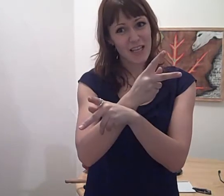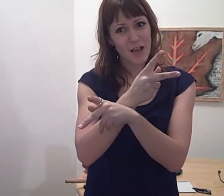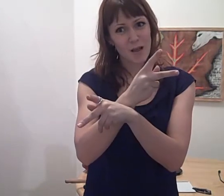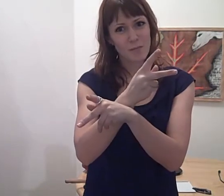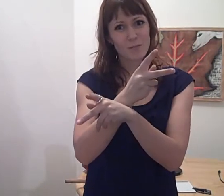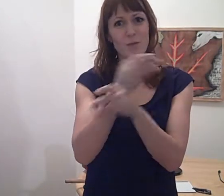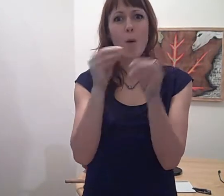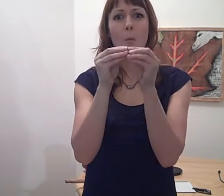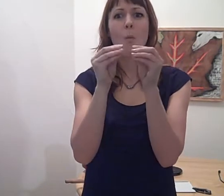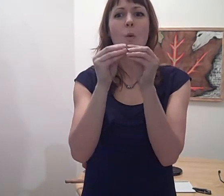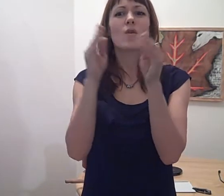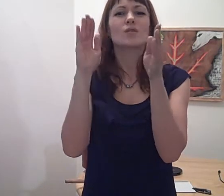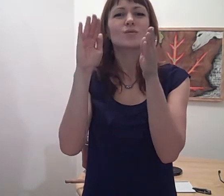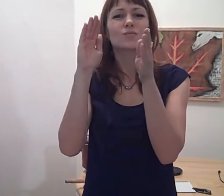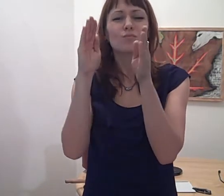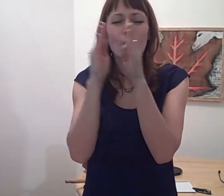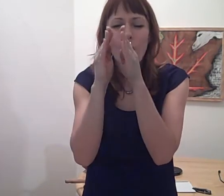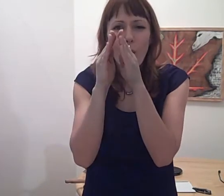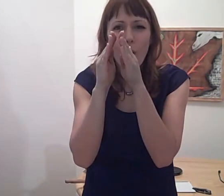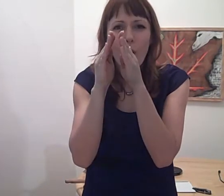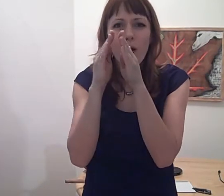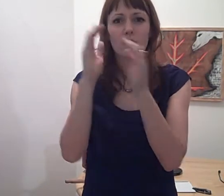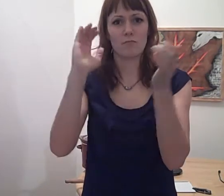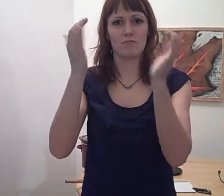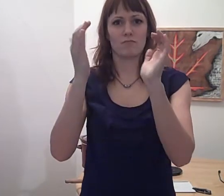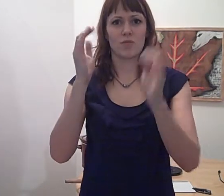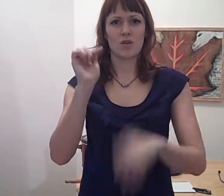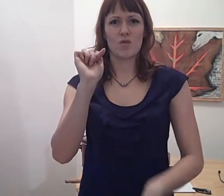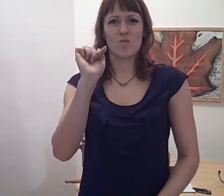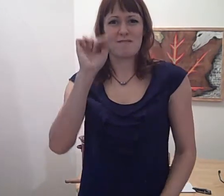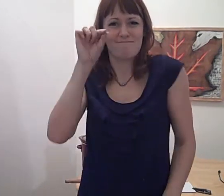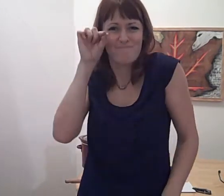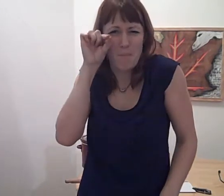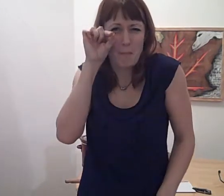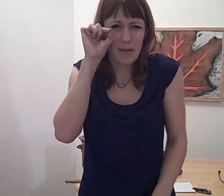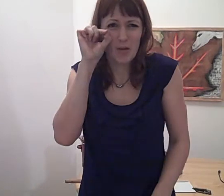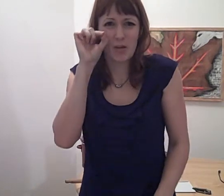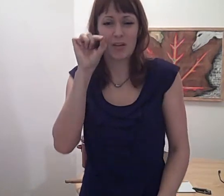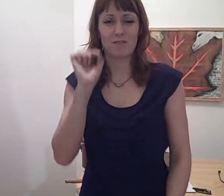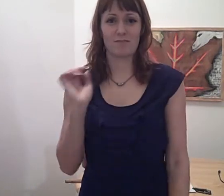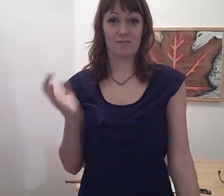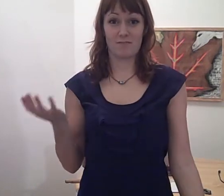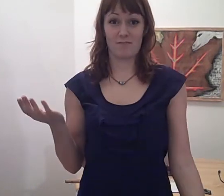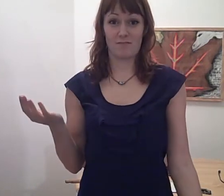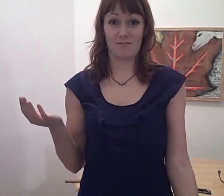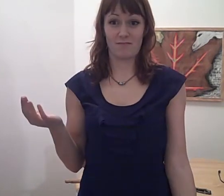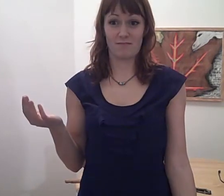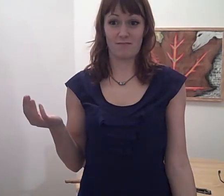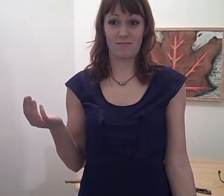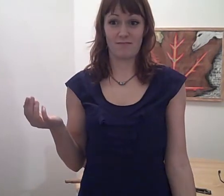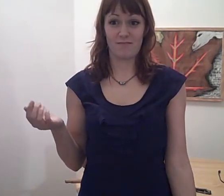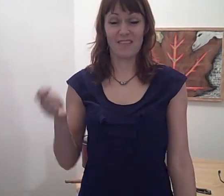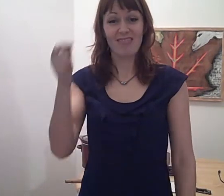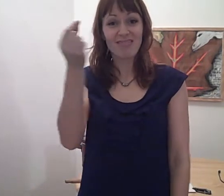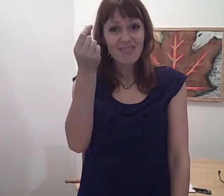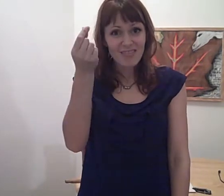takes all the infrared available at night, converts it into an electron in the space of 2